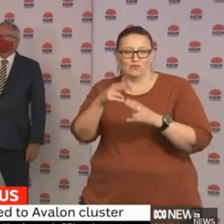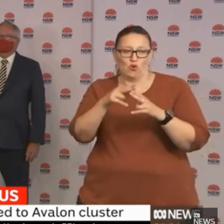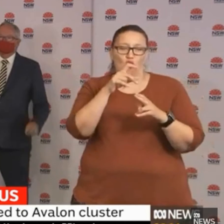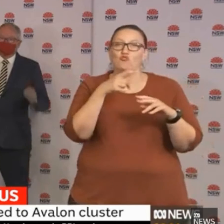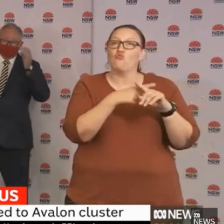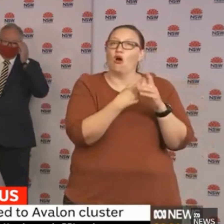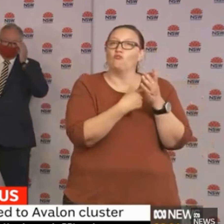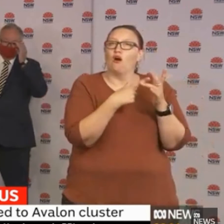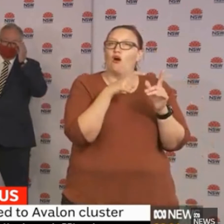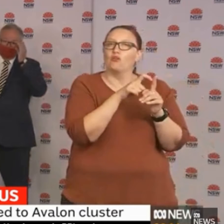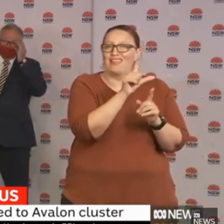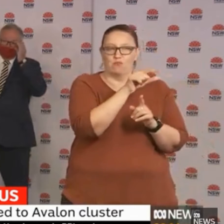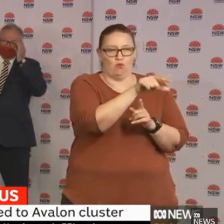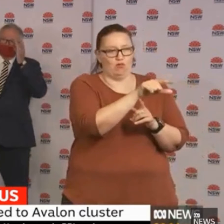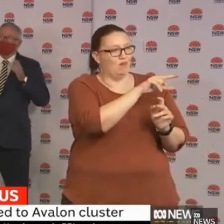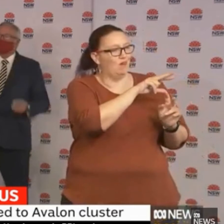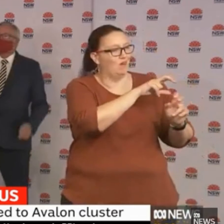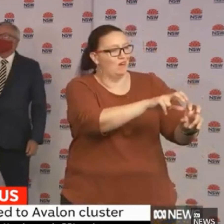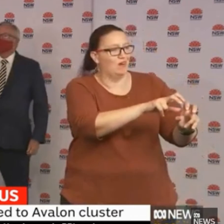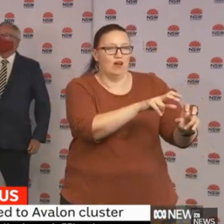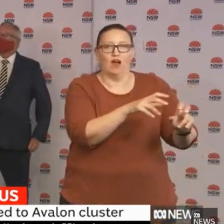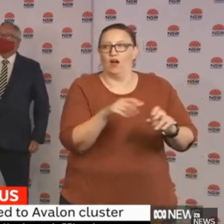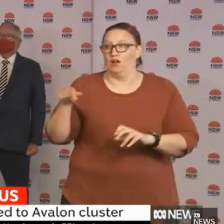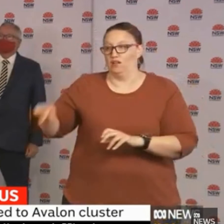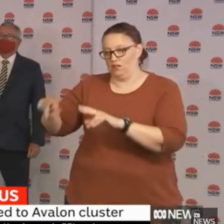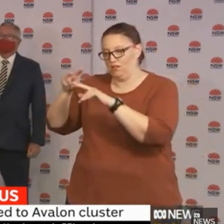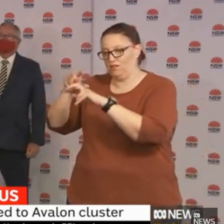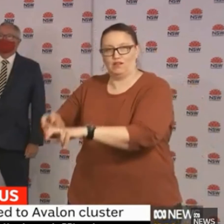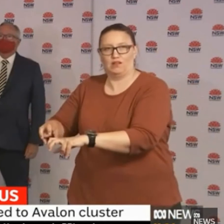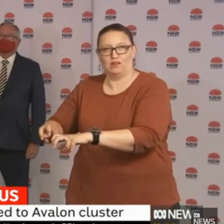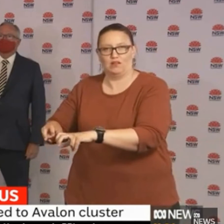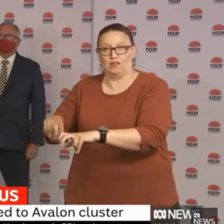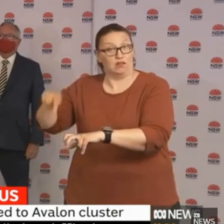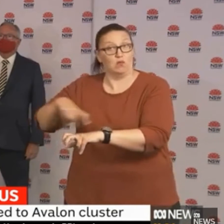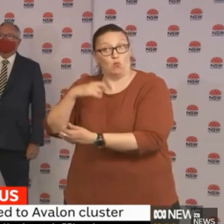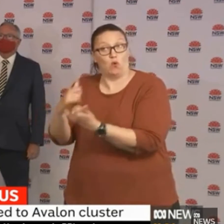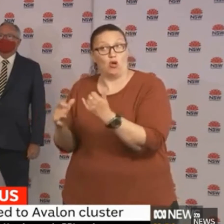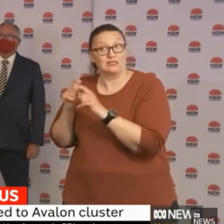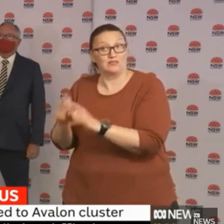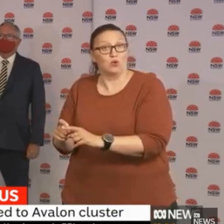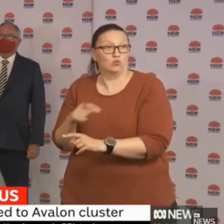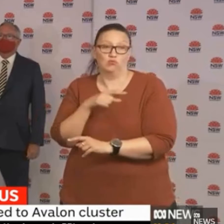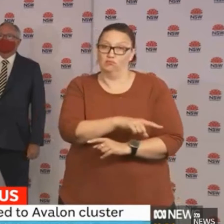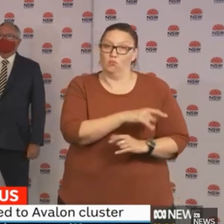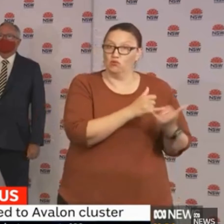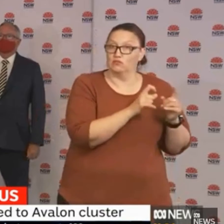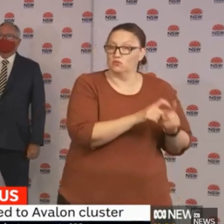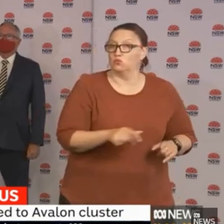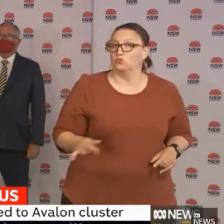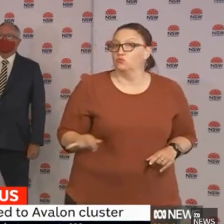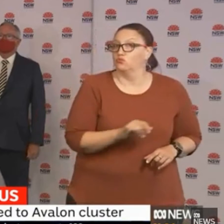contact tracing compared to the Crossroads Hotel cluster, or what are your thoughts in comparing the two? Look, I think we've actually learnt a